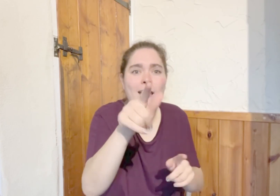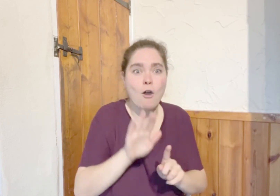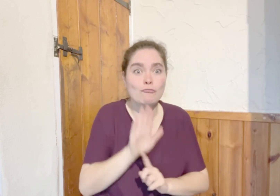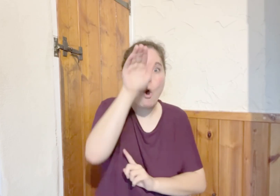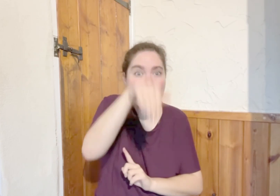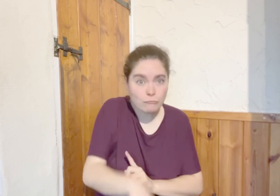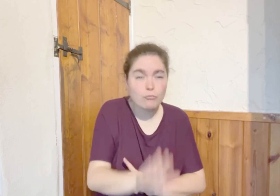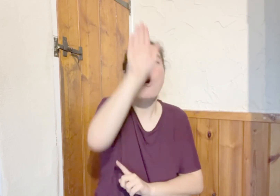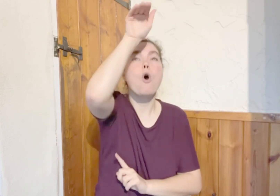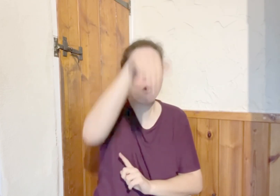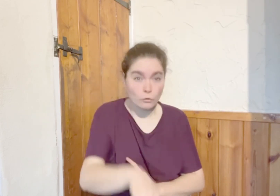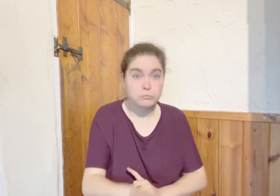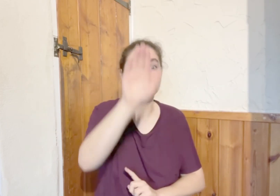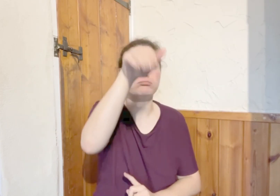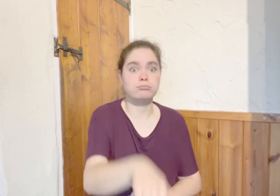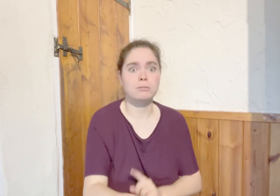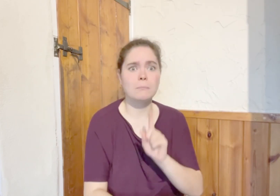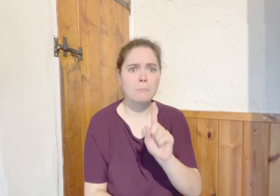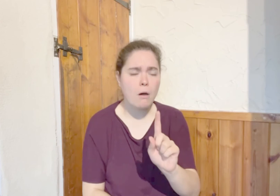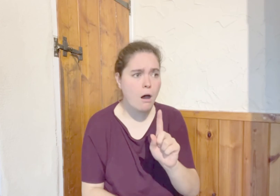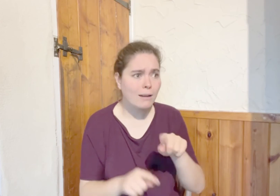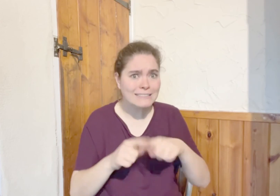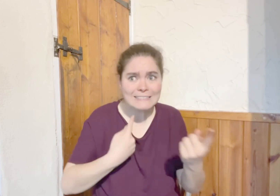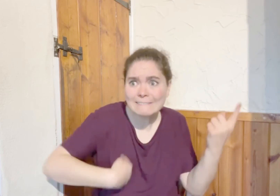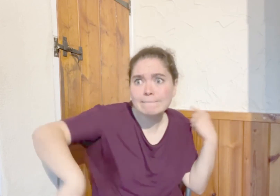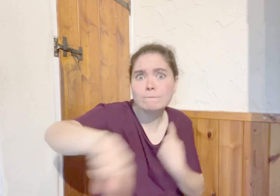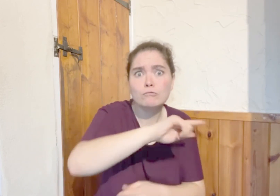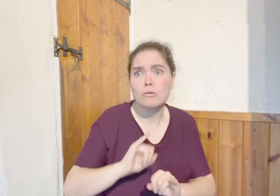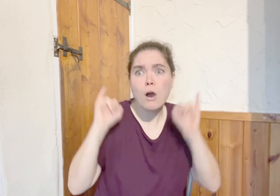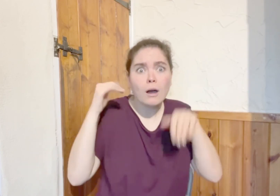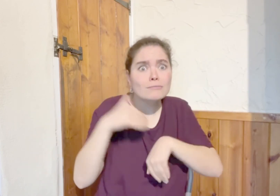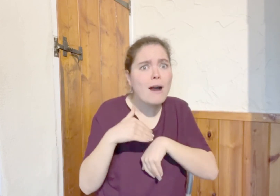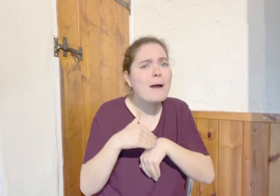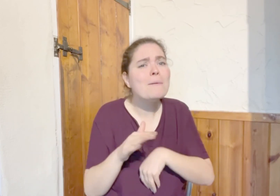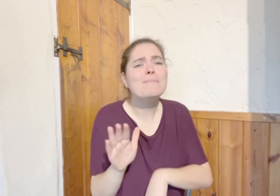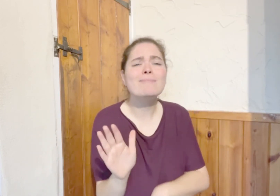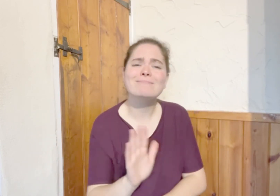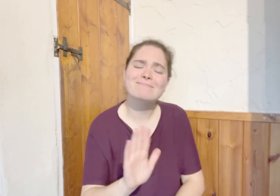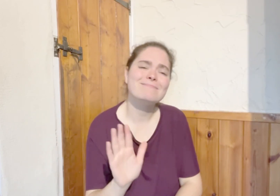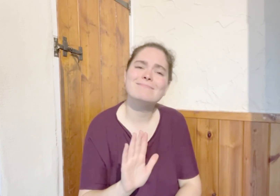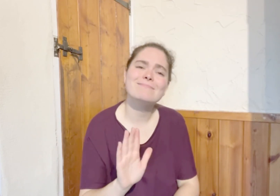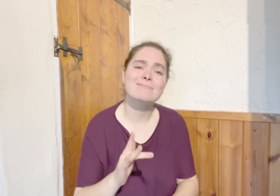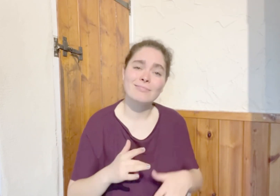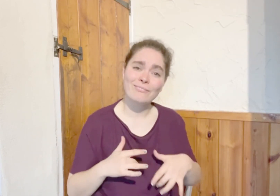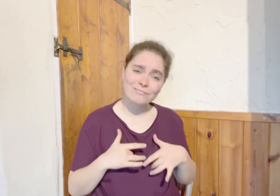times. Nearly as if you're on a roller coaster, but it's never a crime to be different from